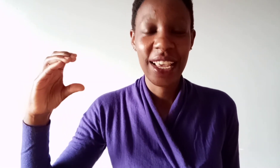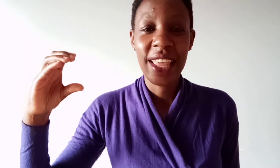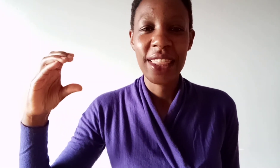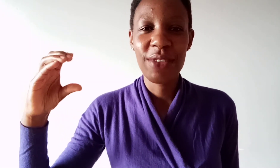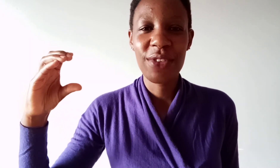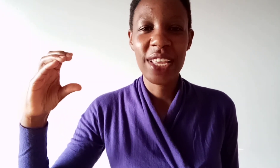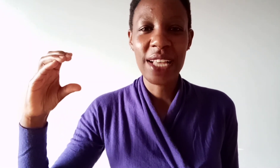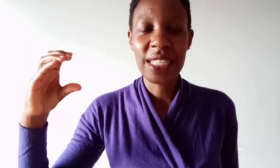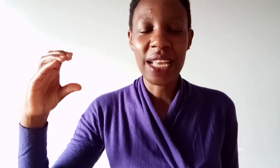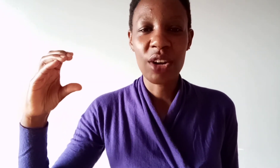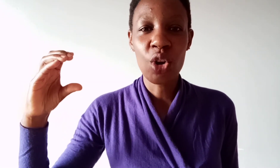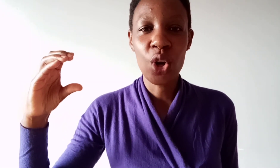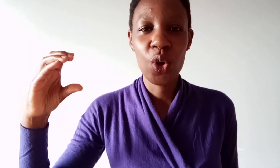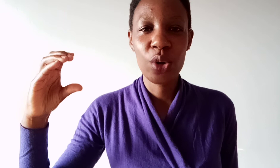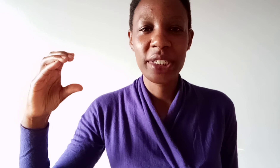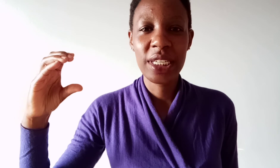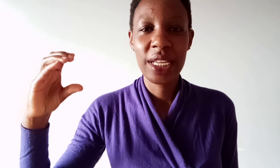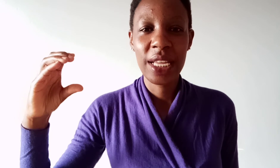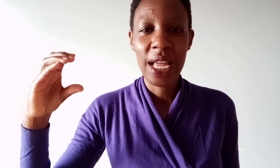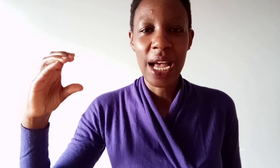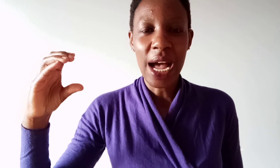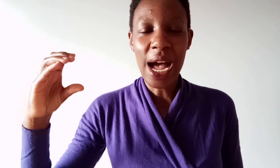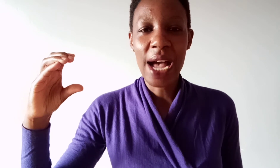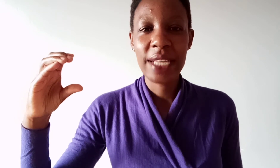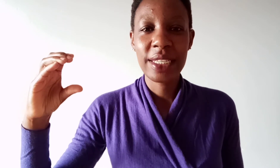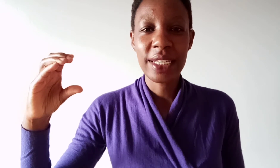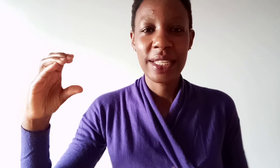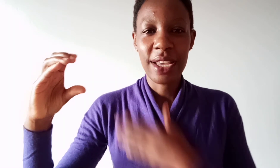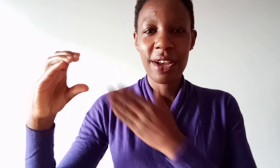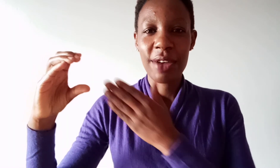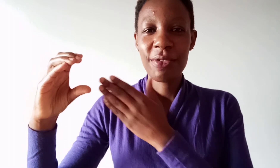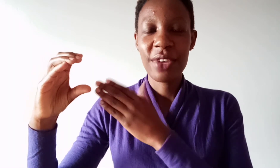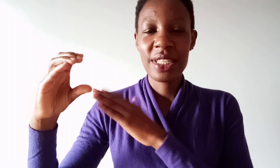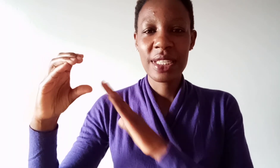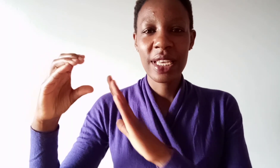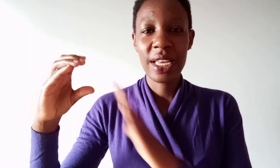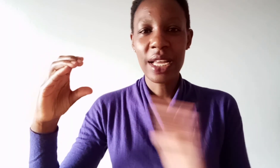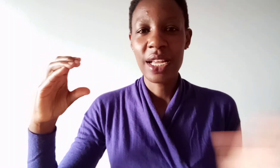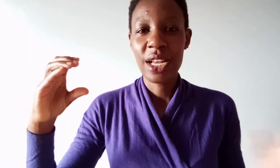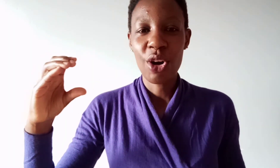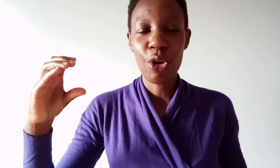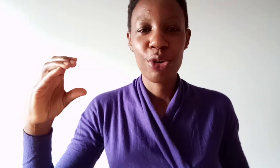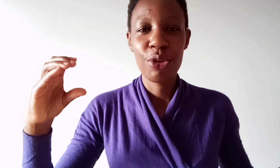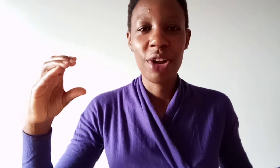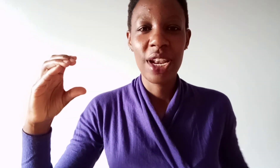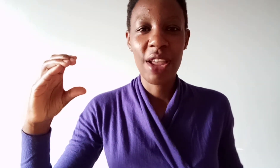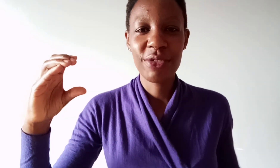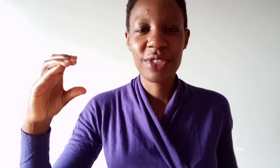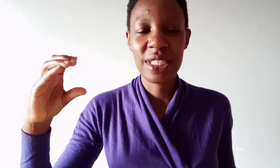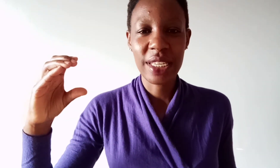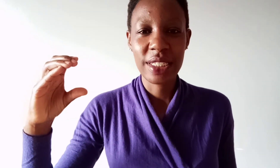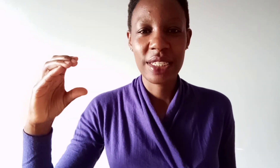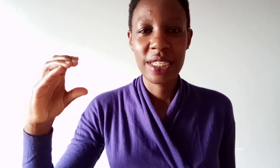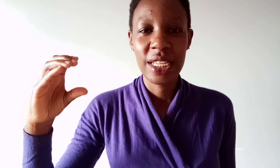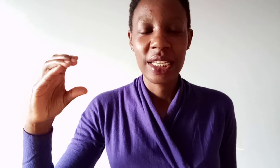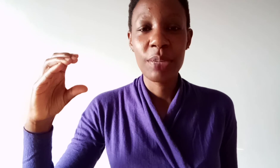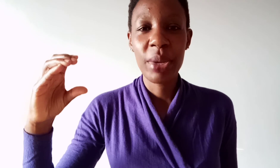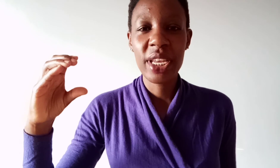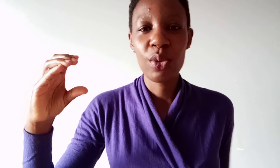The fingers are clawed and they are facing on your left side. Depending which